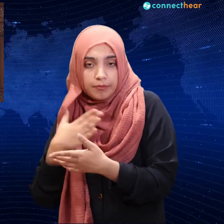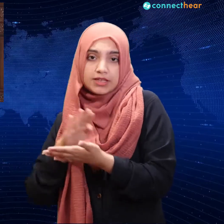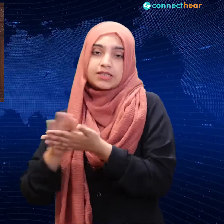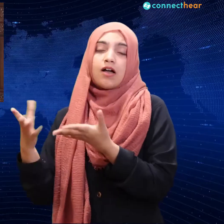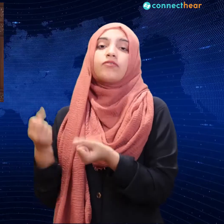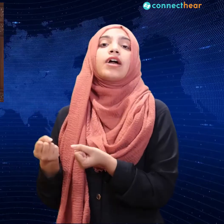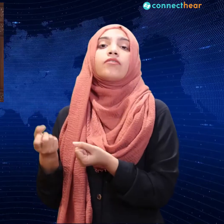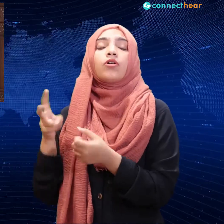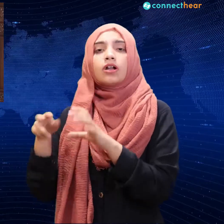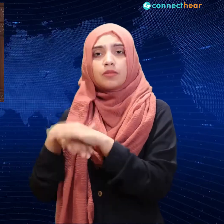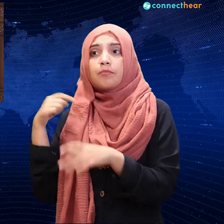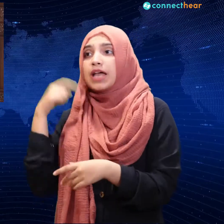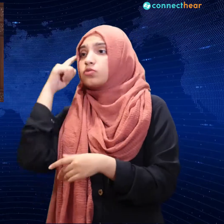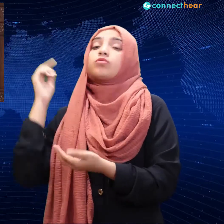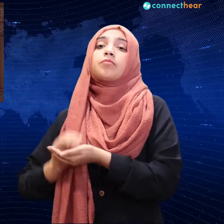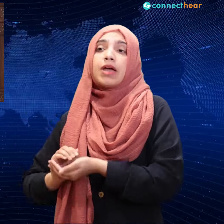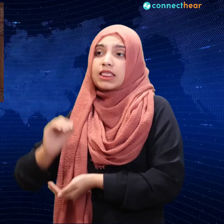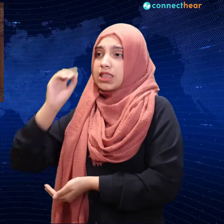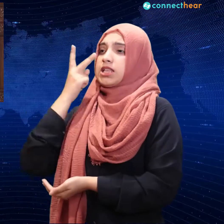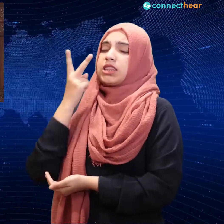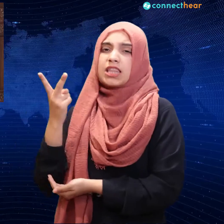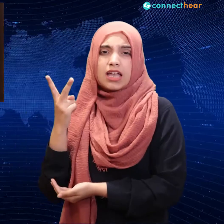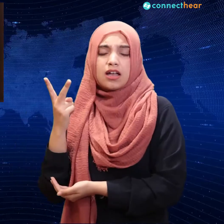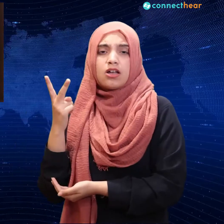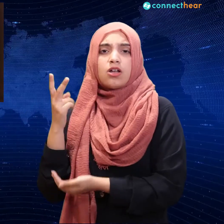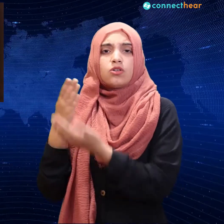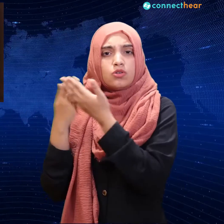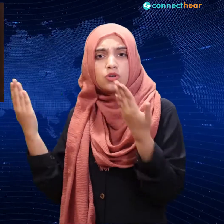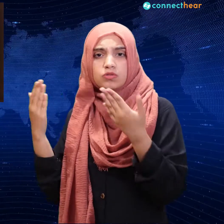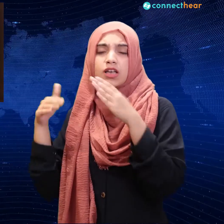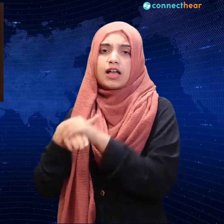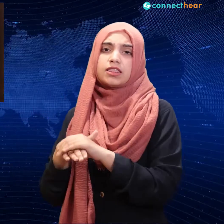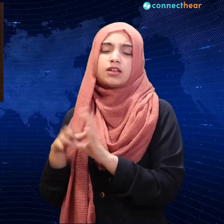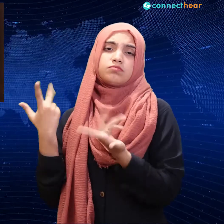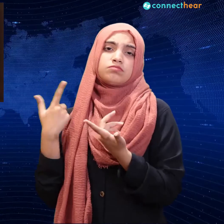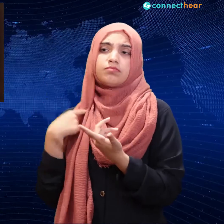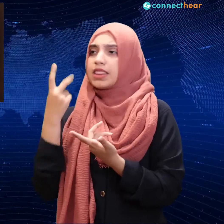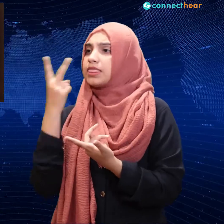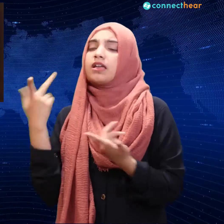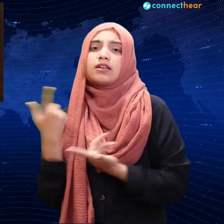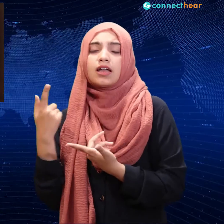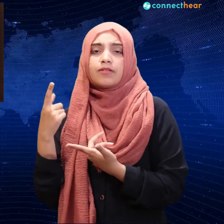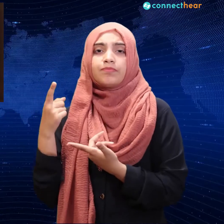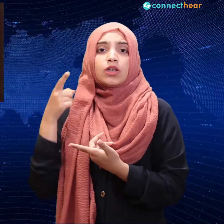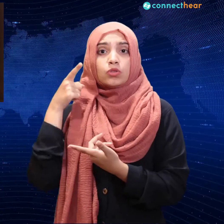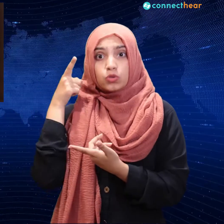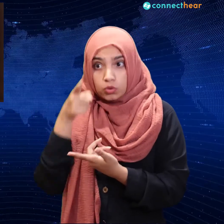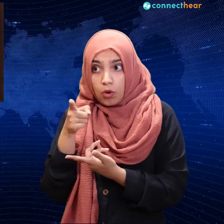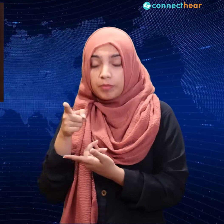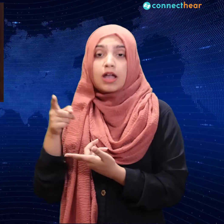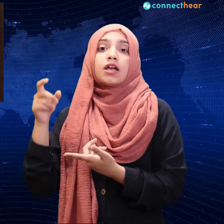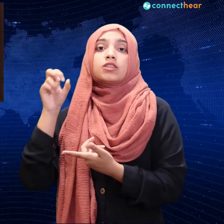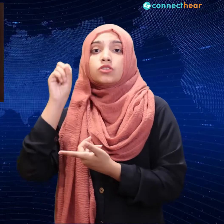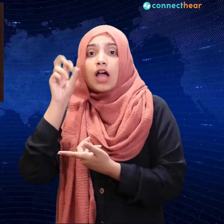the West, for example. I grew up watching you as a star of Pakistan's cricket team. The Taliban